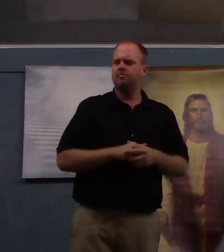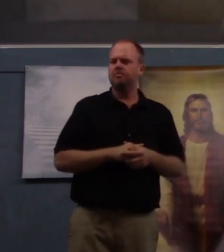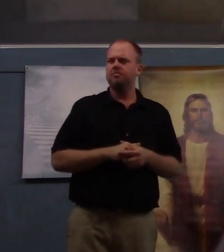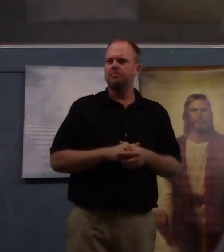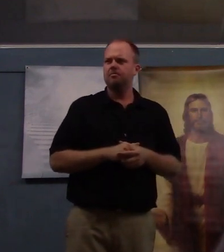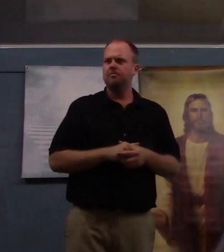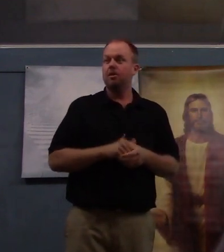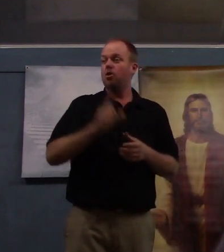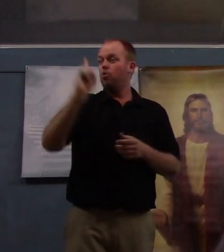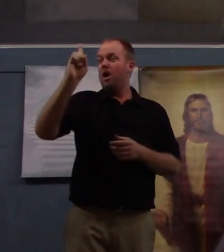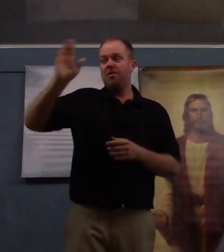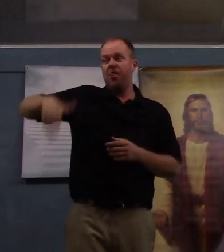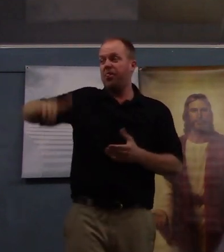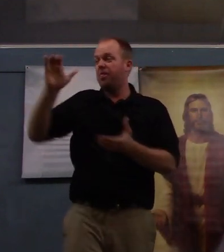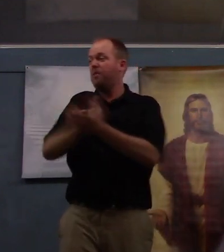If you committed adultery once,